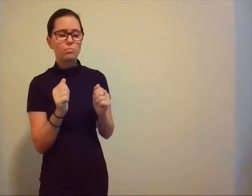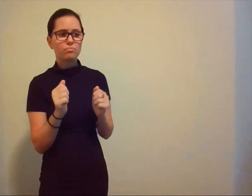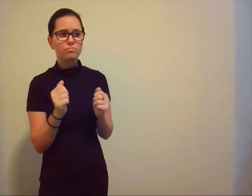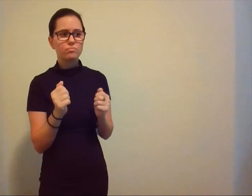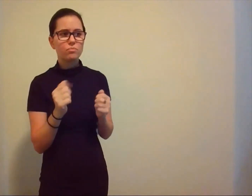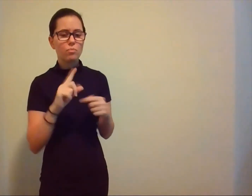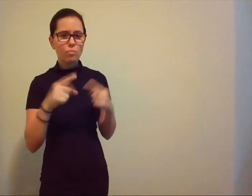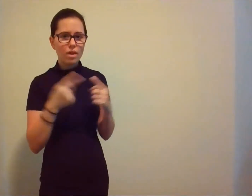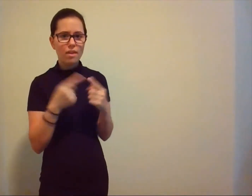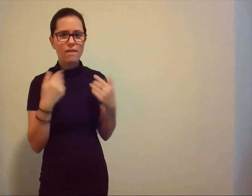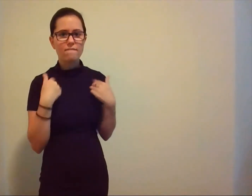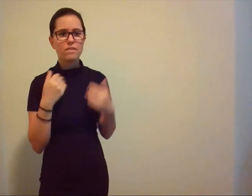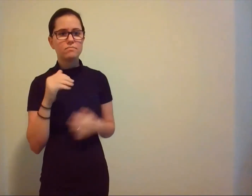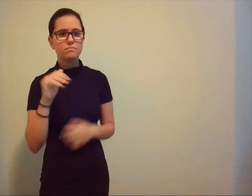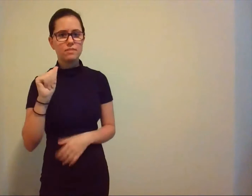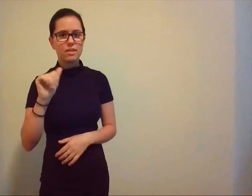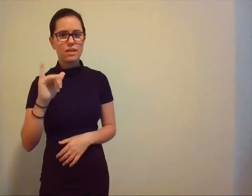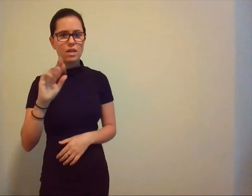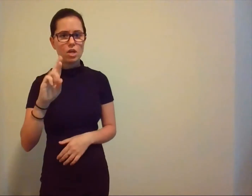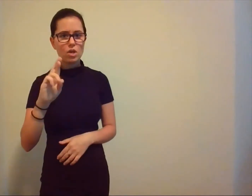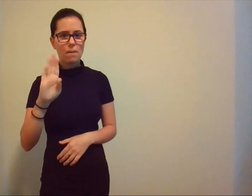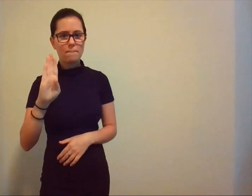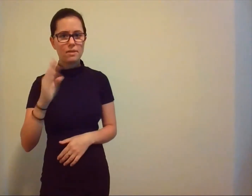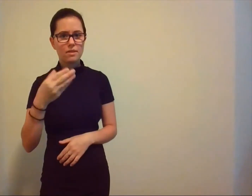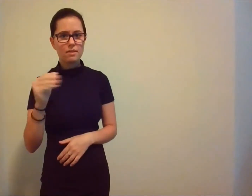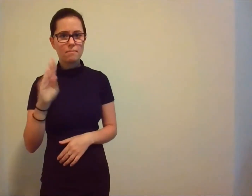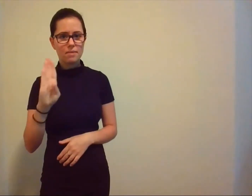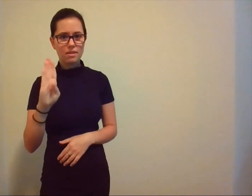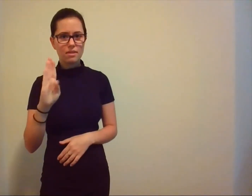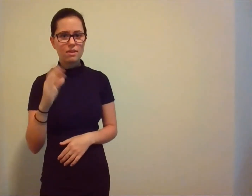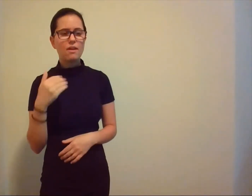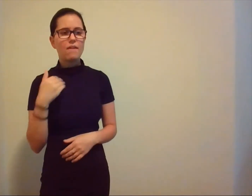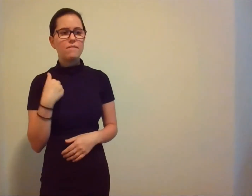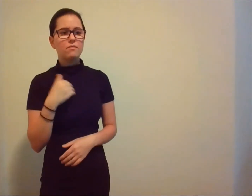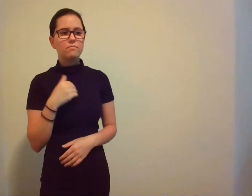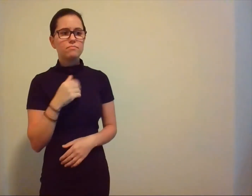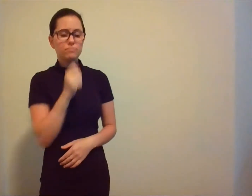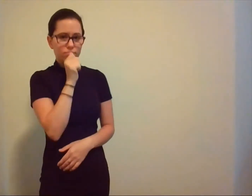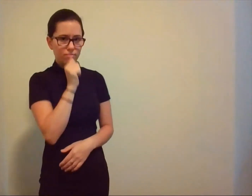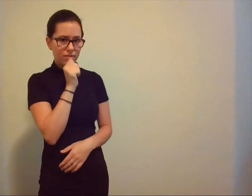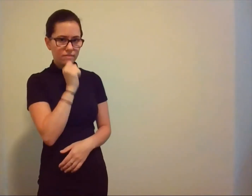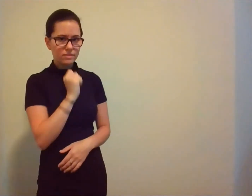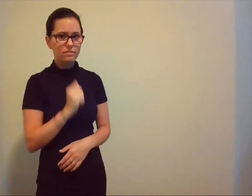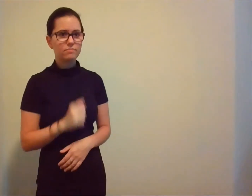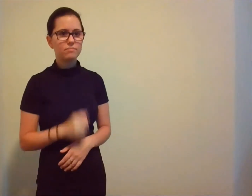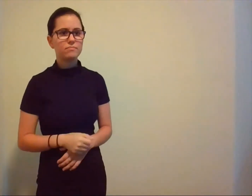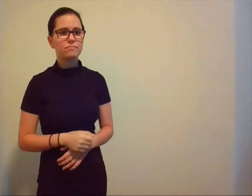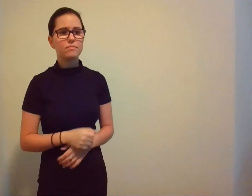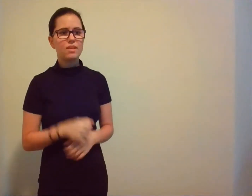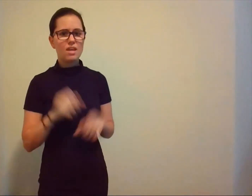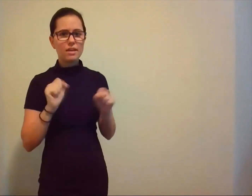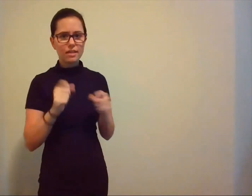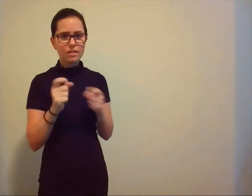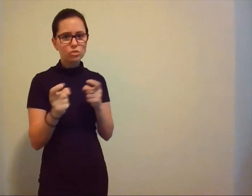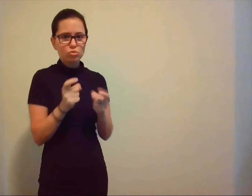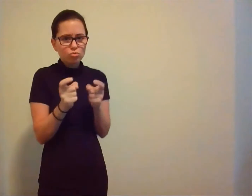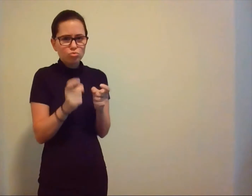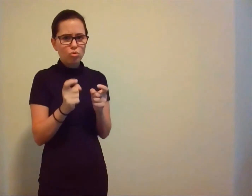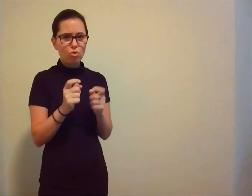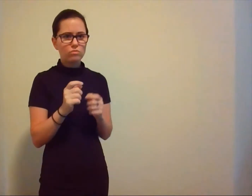there's more privacy, and there's more of a sense of control. I already bring so much crap, and I do want to tell you some of the stuff that